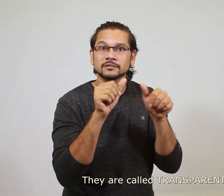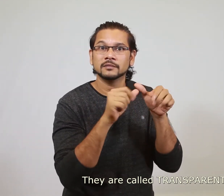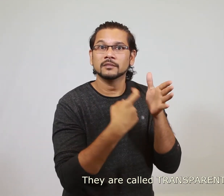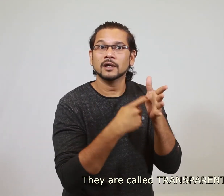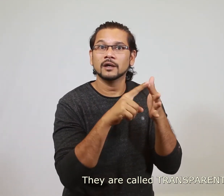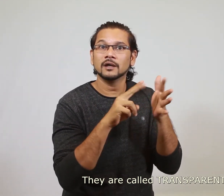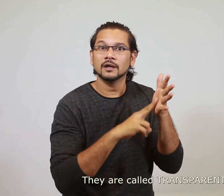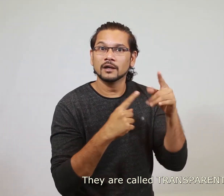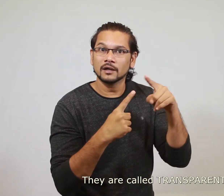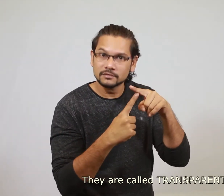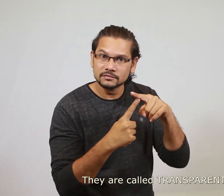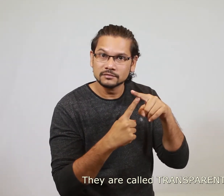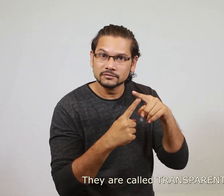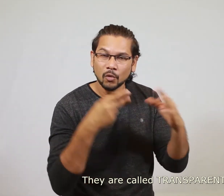Transparent objects.